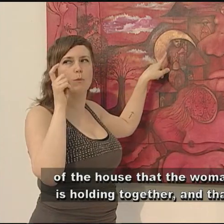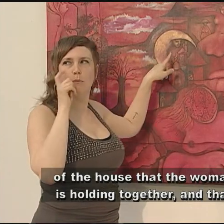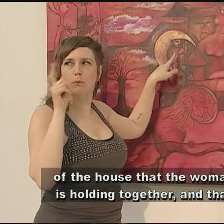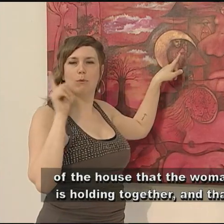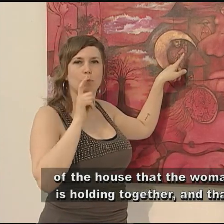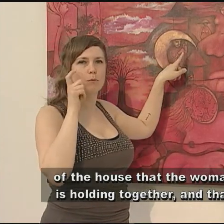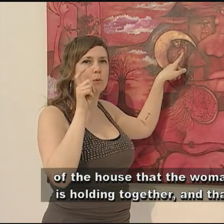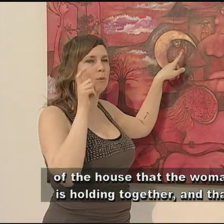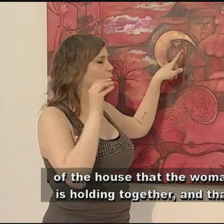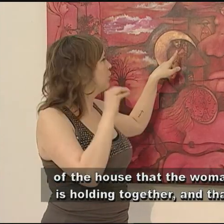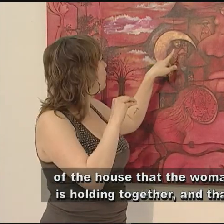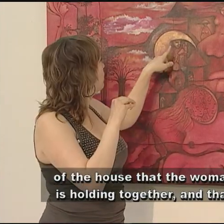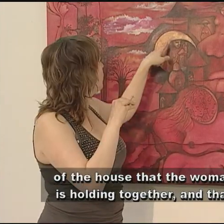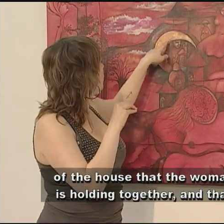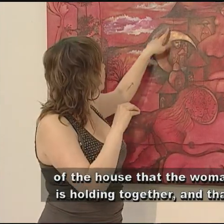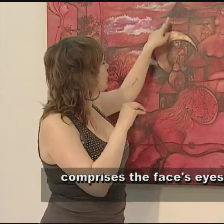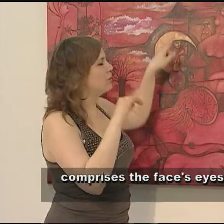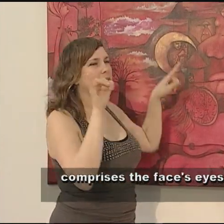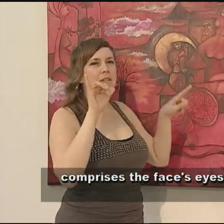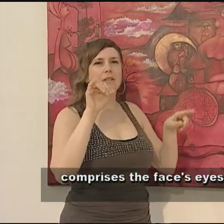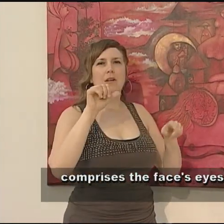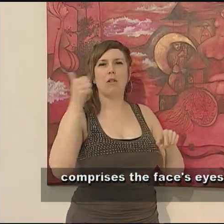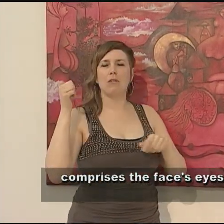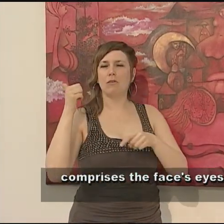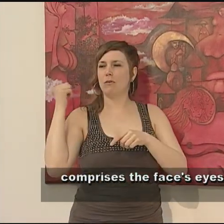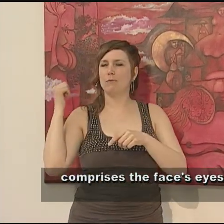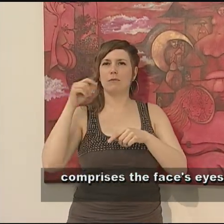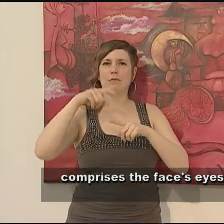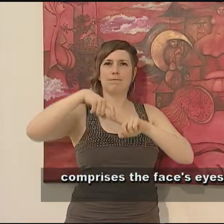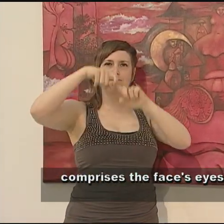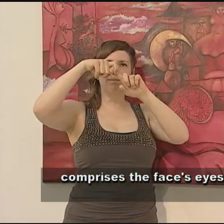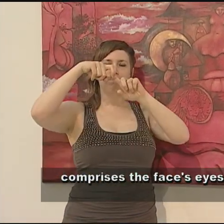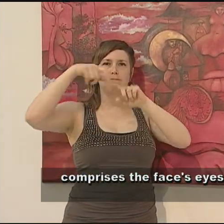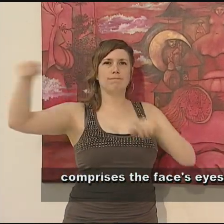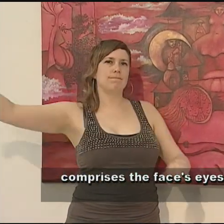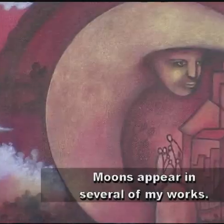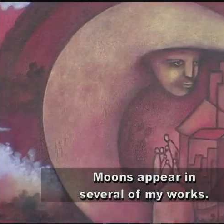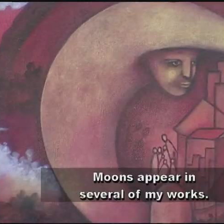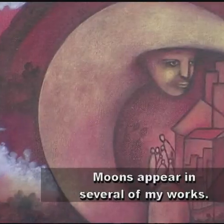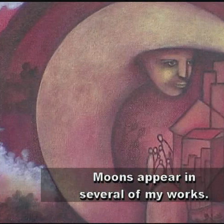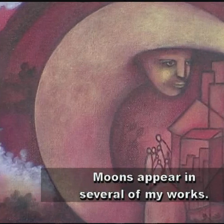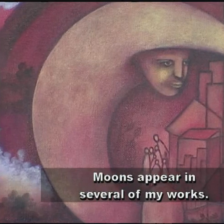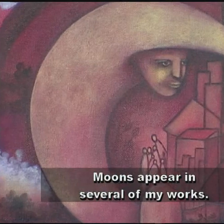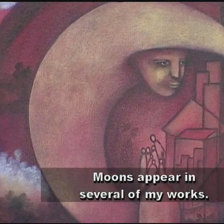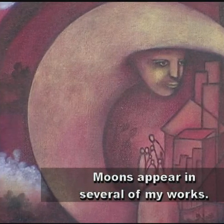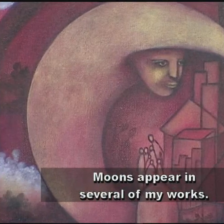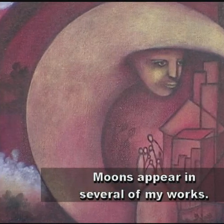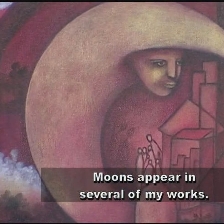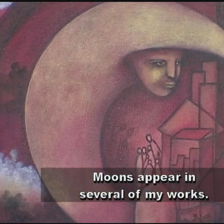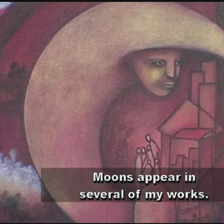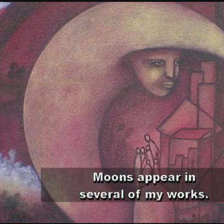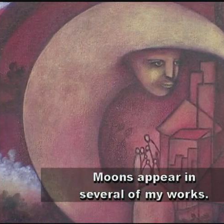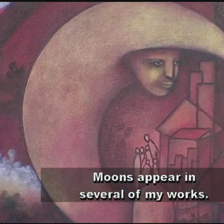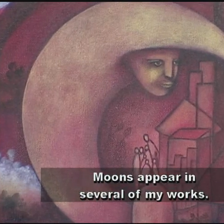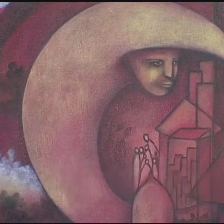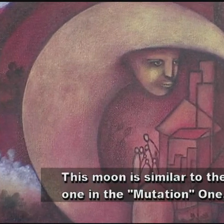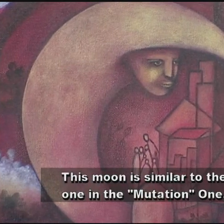of the house that the woman is holding together and that comprises the face's eyes. Moons appear in several of my